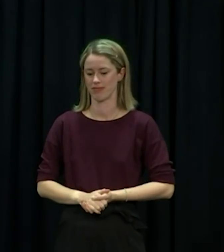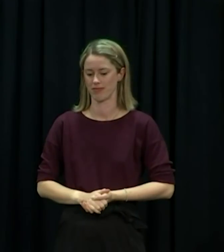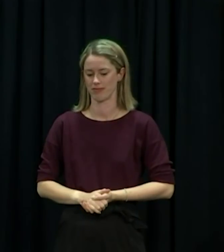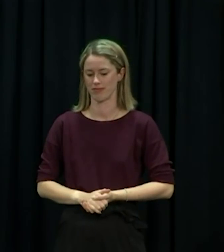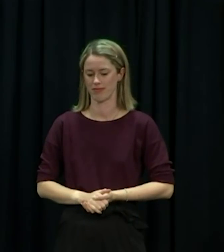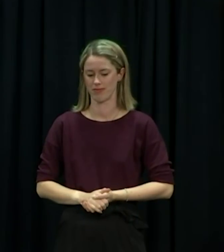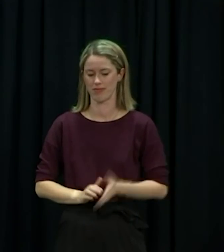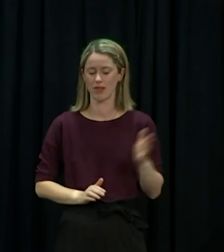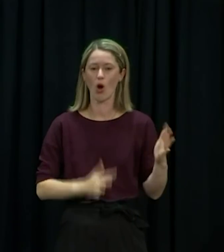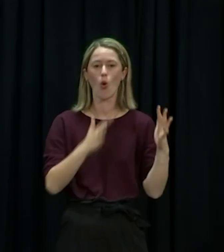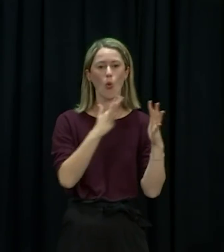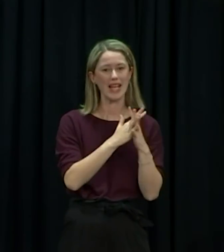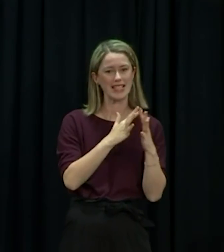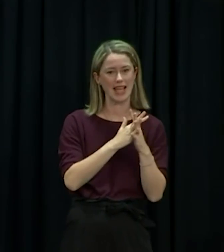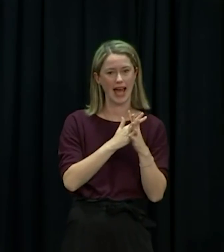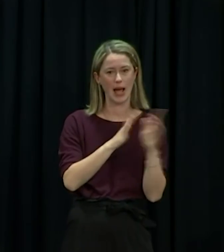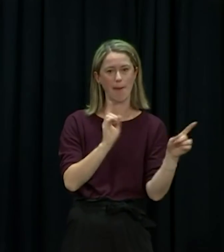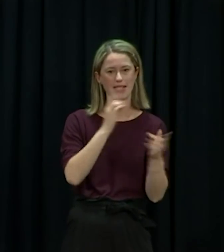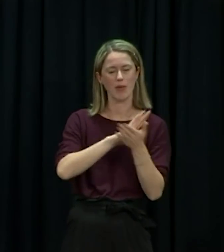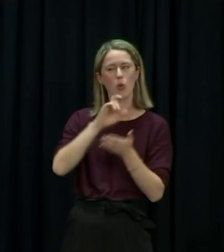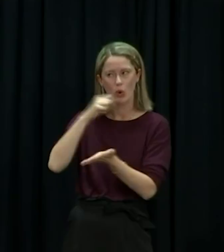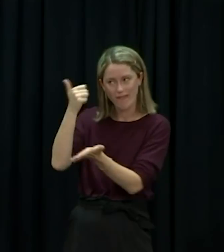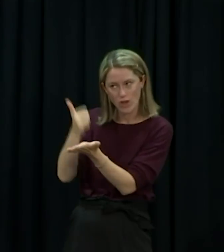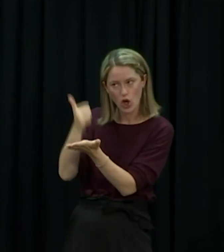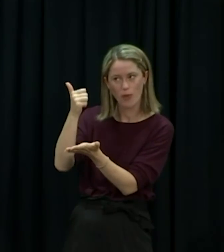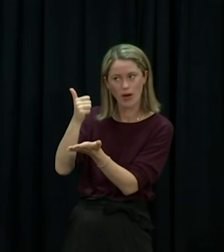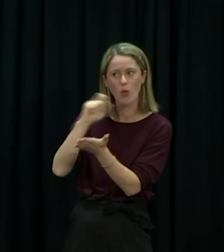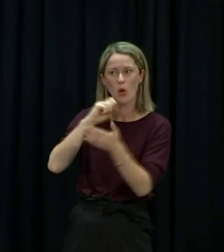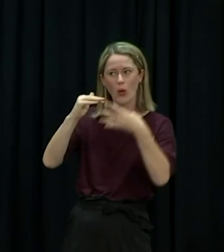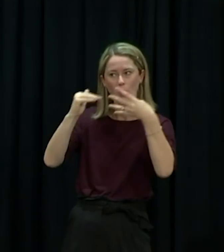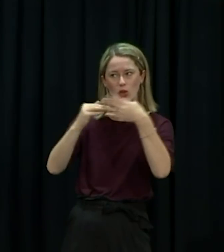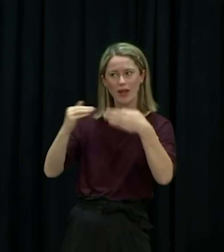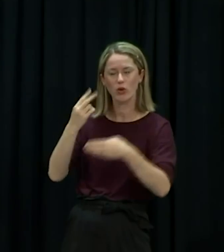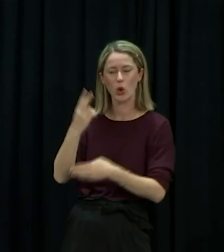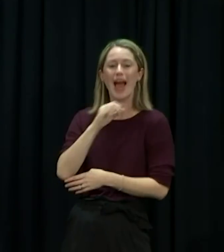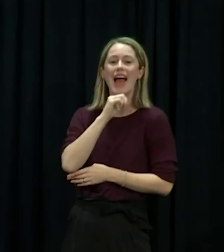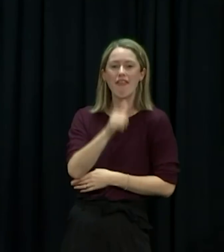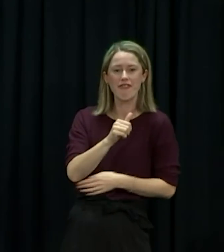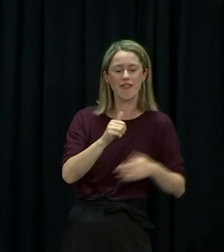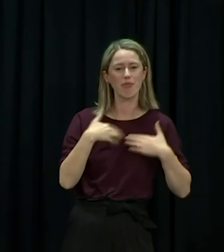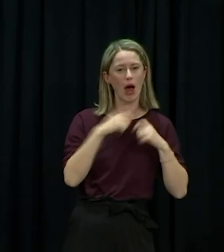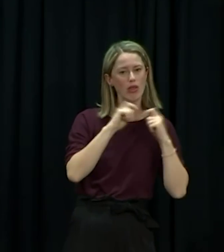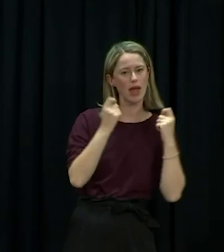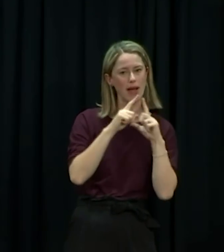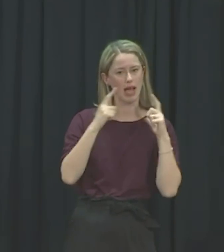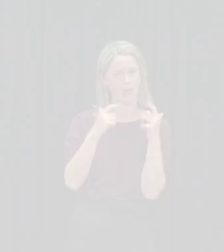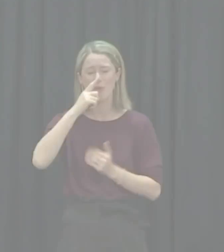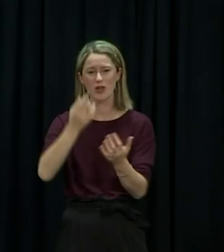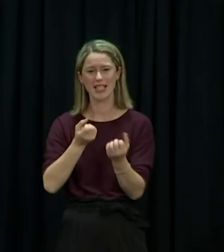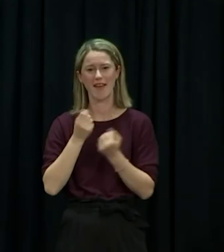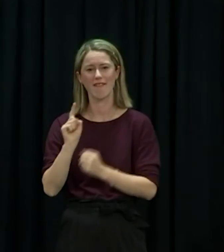Wednesday, Minister Hipkins will then confirm the move to Level 2 if the health team and Cabinet are satisfied it is safe to do